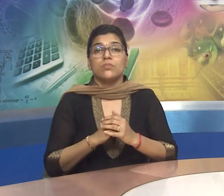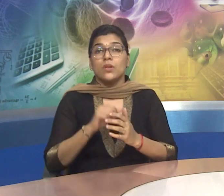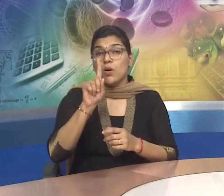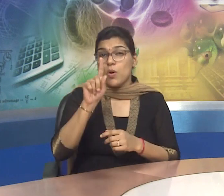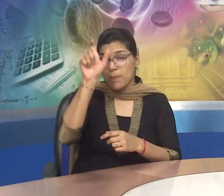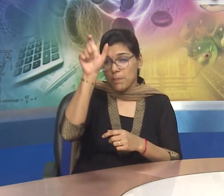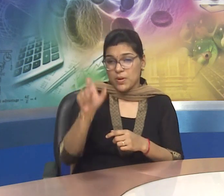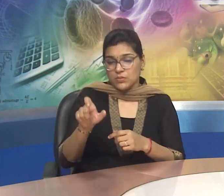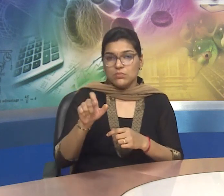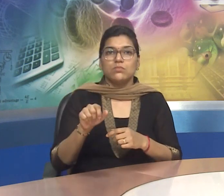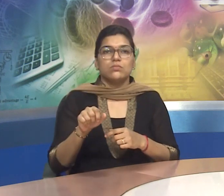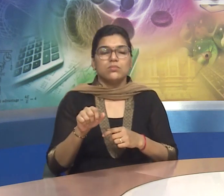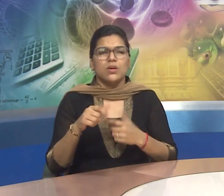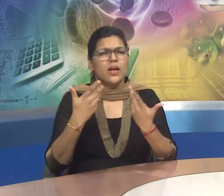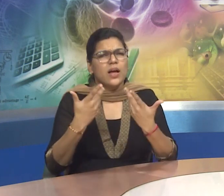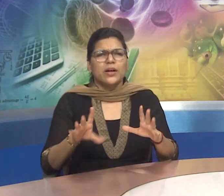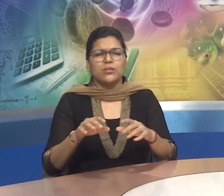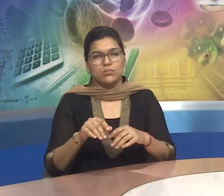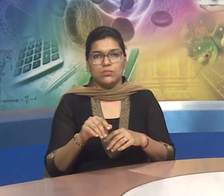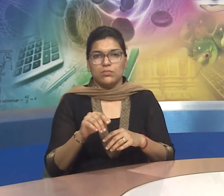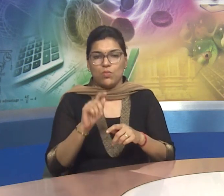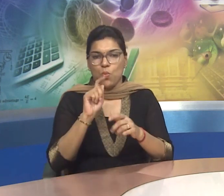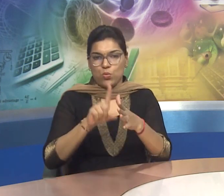Equality before law means that